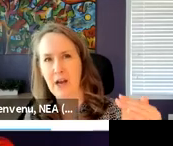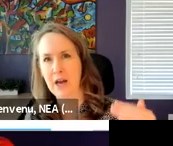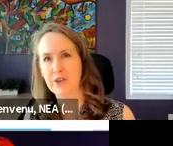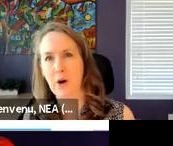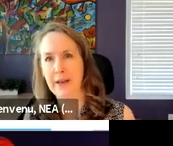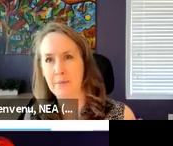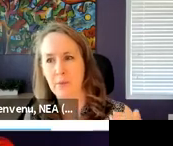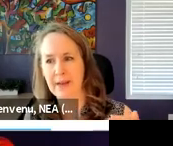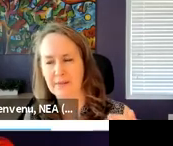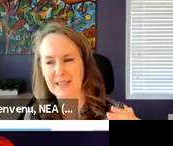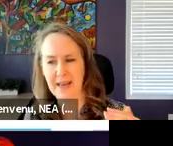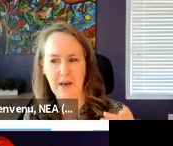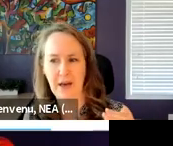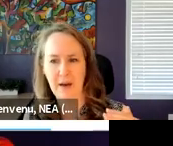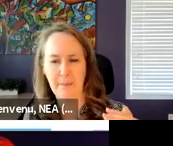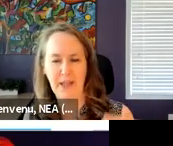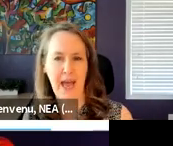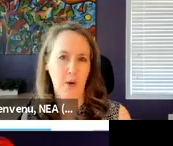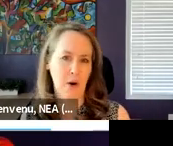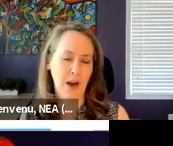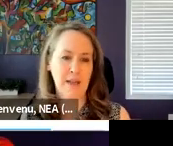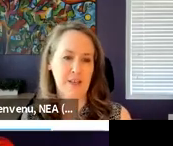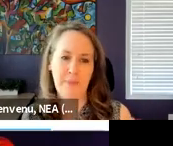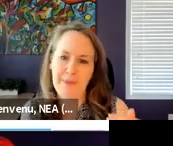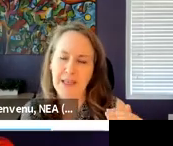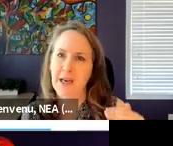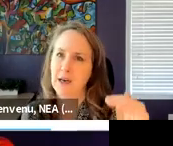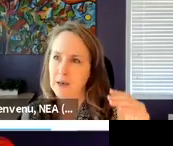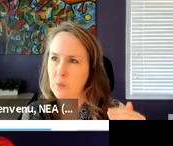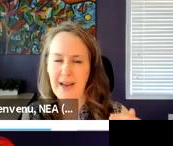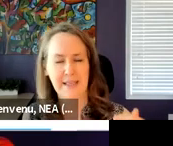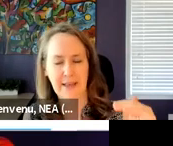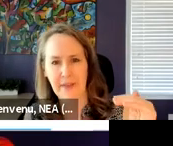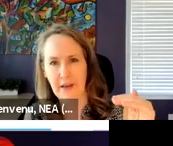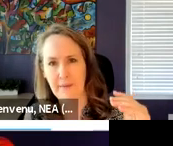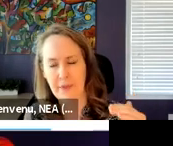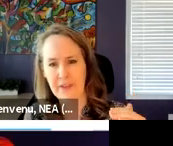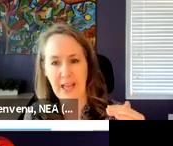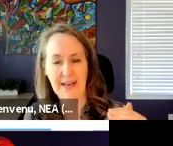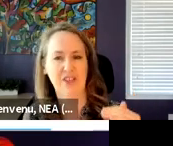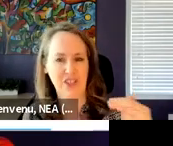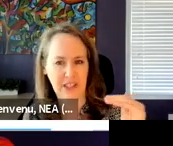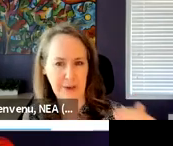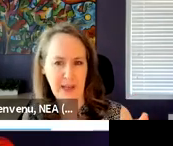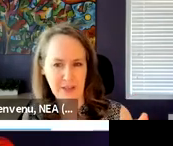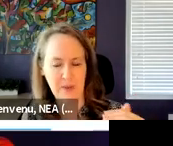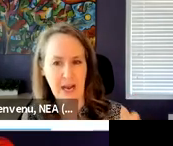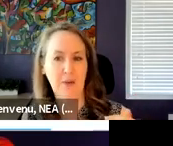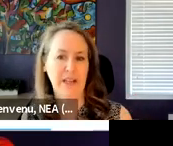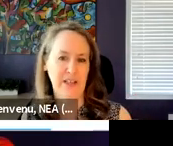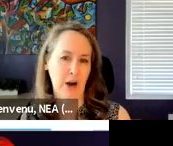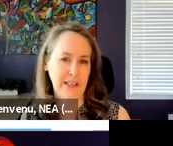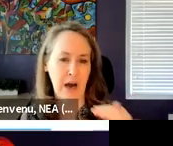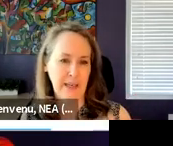like in an auditorium, like let's say a play or a concert, maybe raising the lights just a little bit so